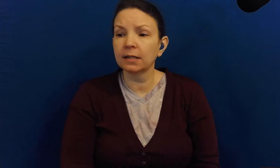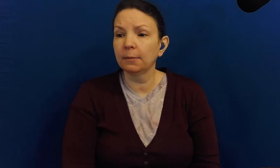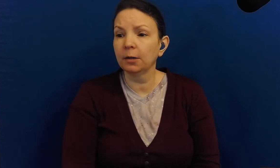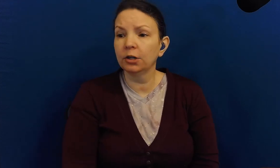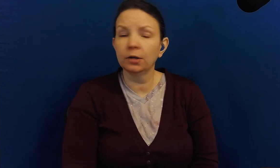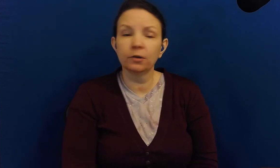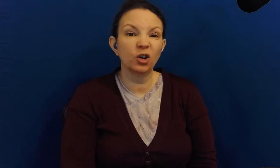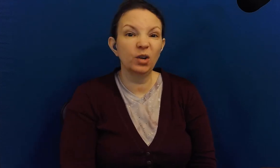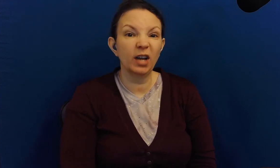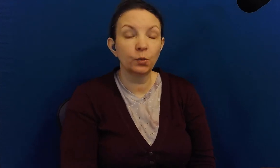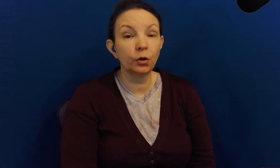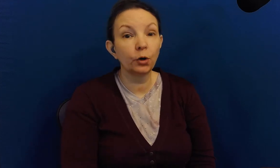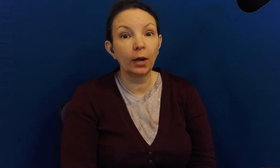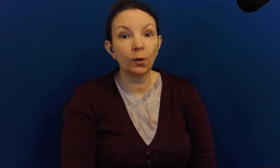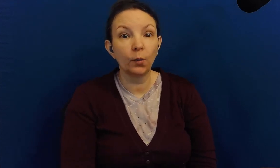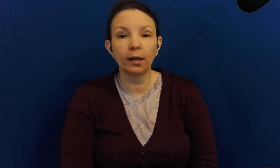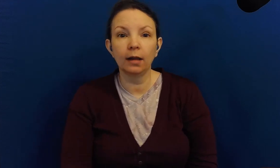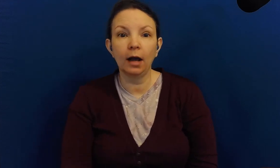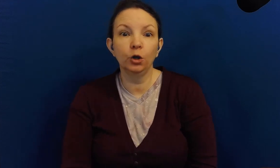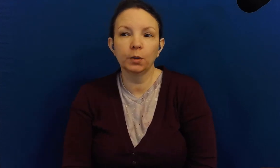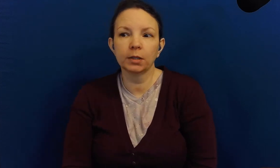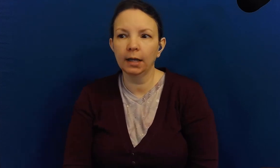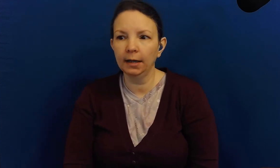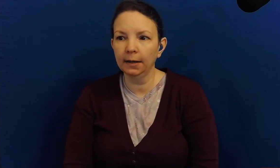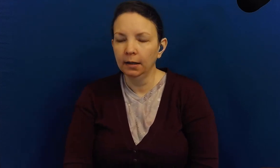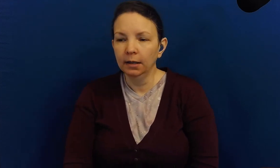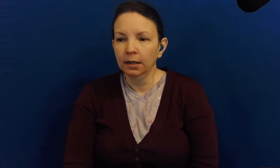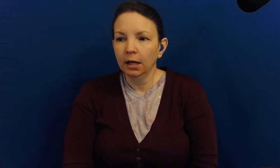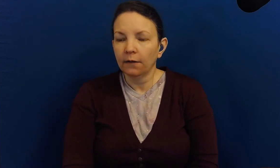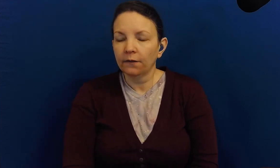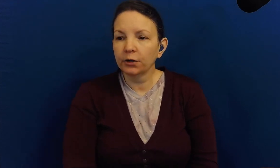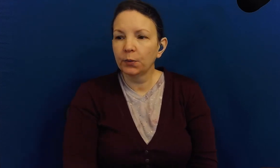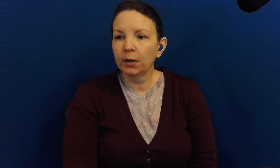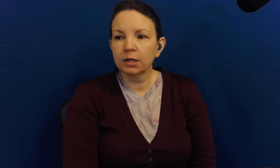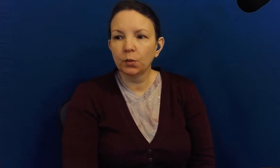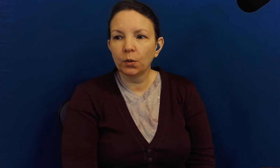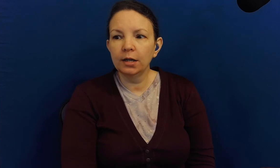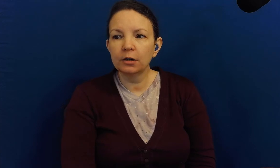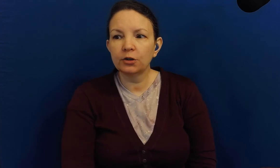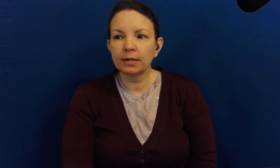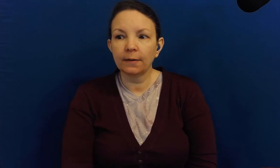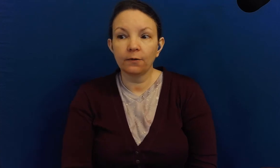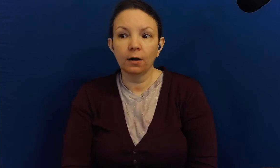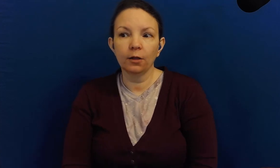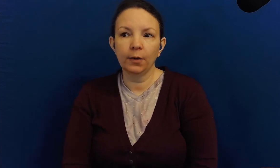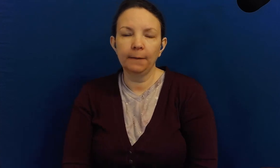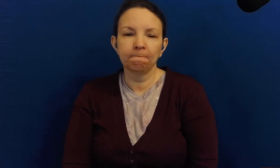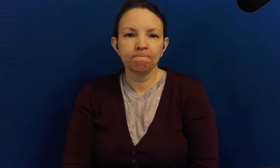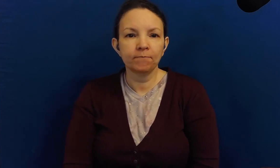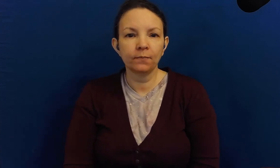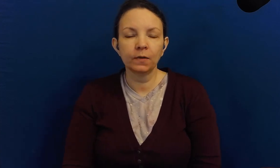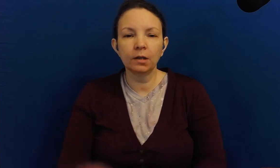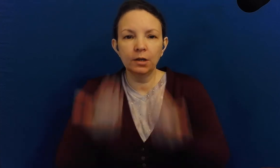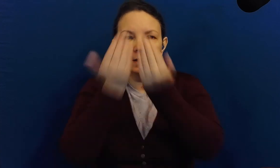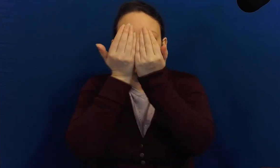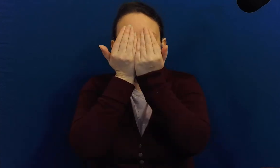to show you guys real quick with how you assigned it. First one is, what are you going to dress up for Halloween? So you can say,